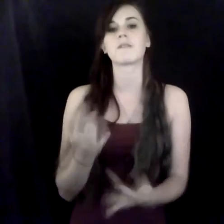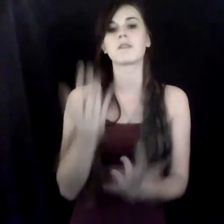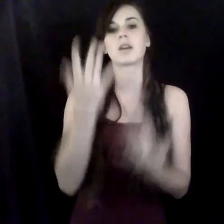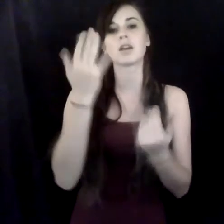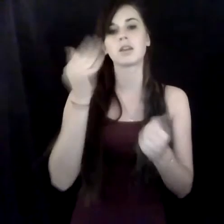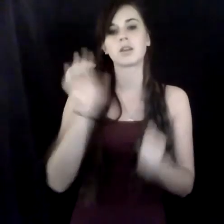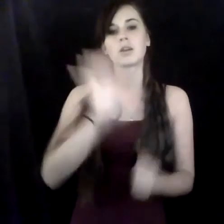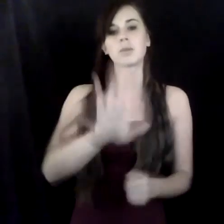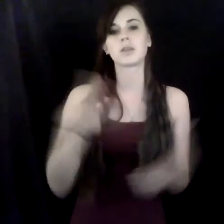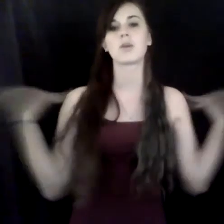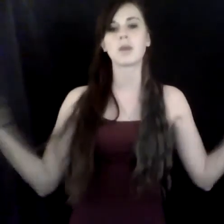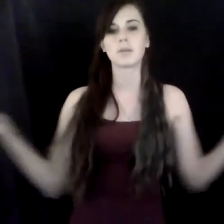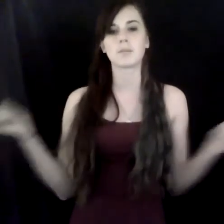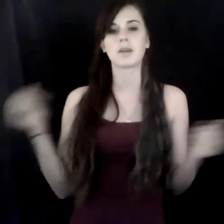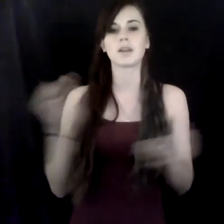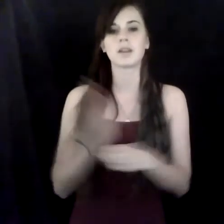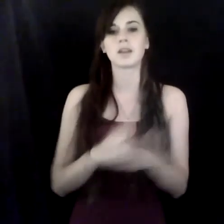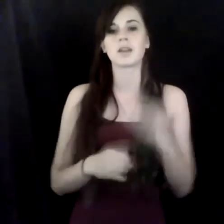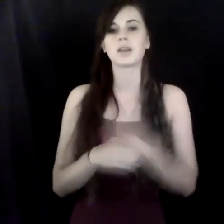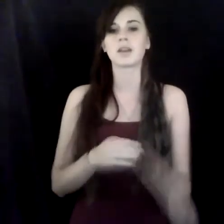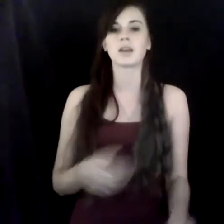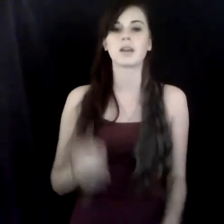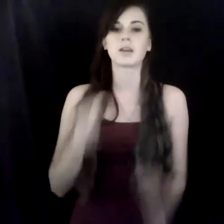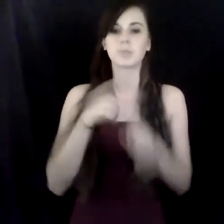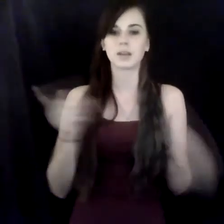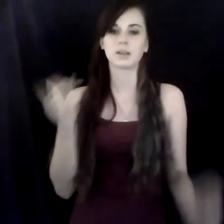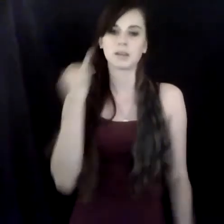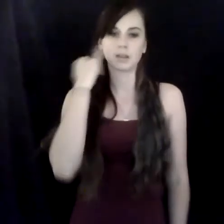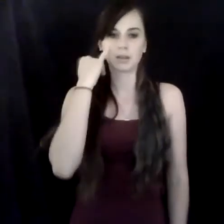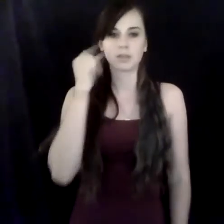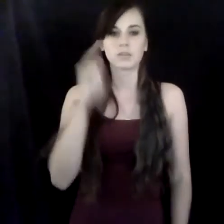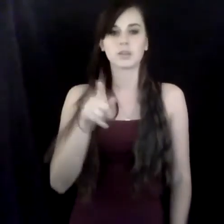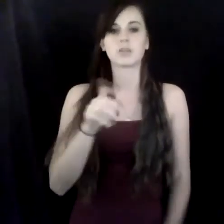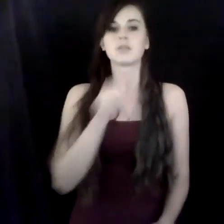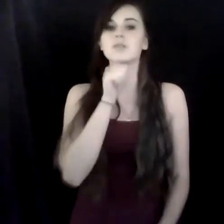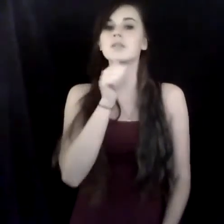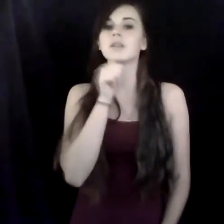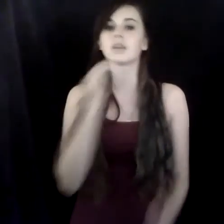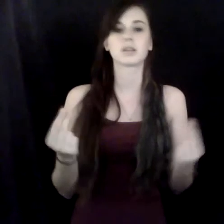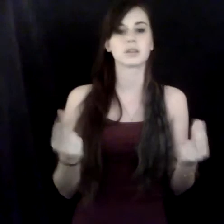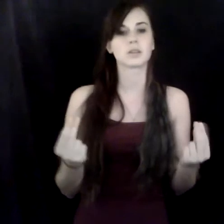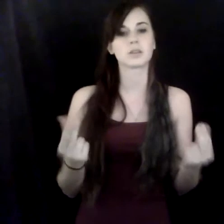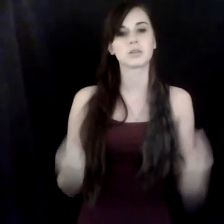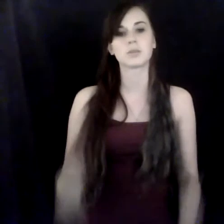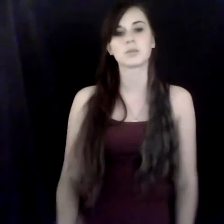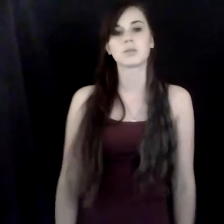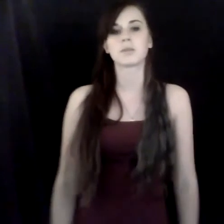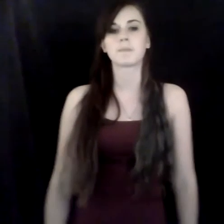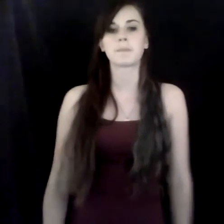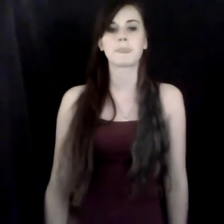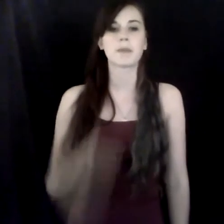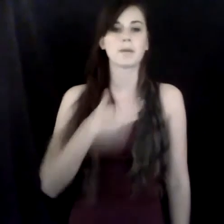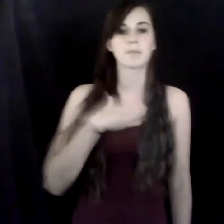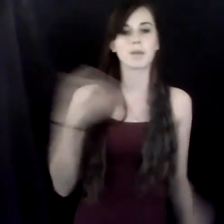fire with your mighty hand But even if you don't My